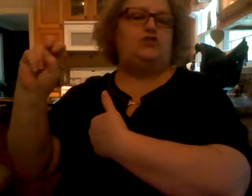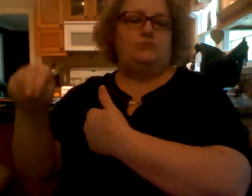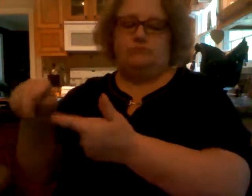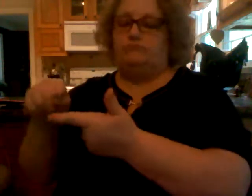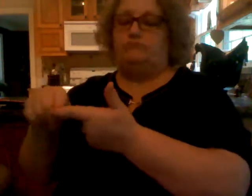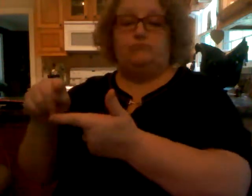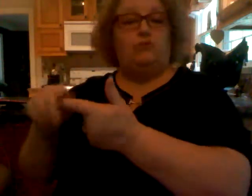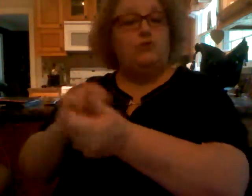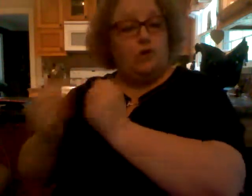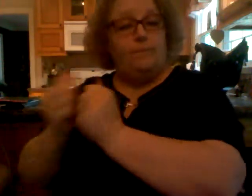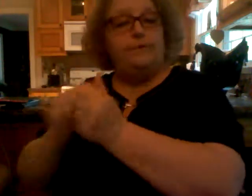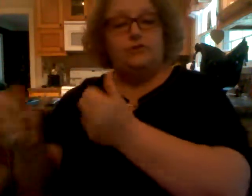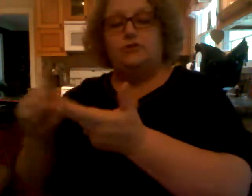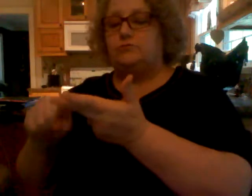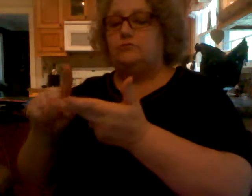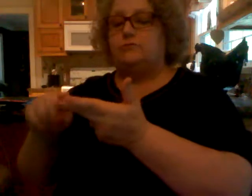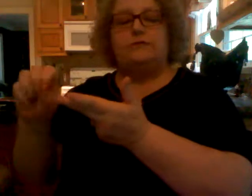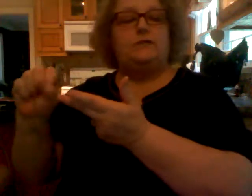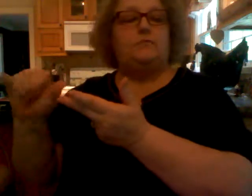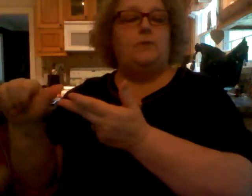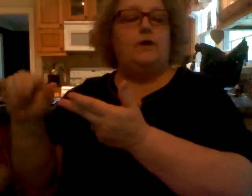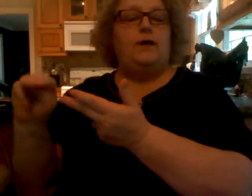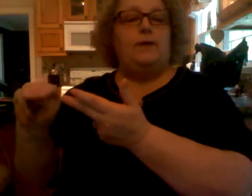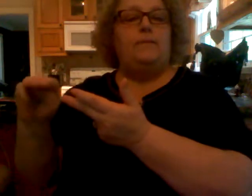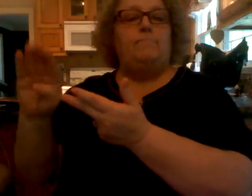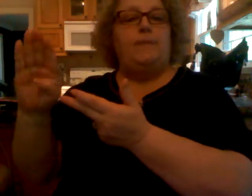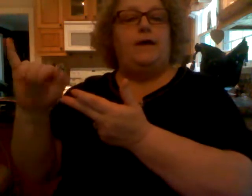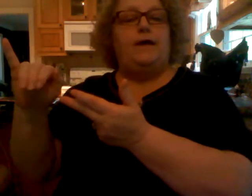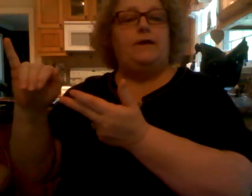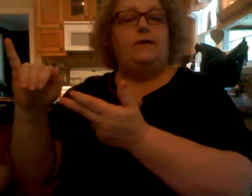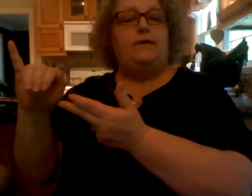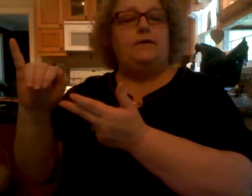relationships that we're going to examine. Okay? First up, though,